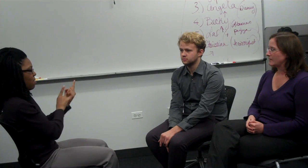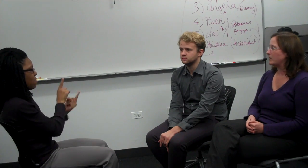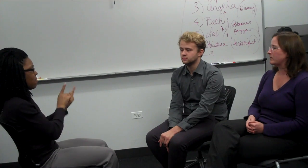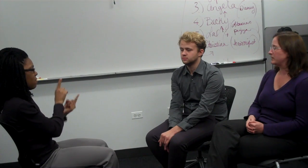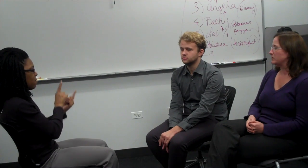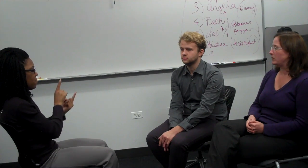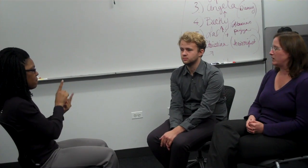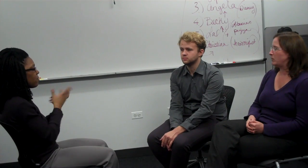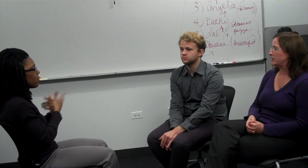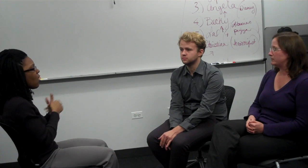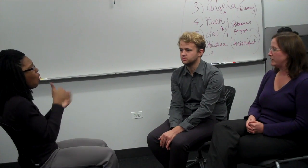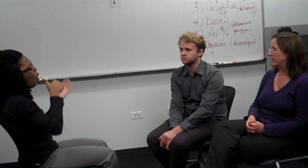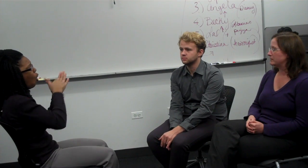I would rather do one-on-one for that.